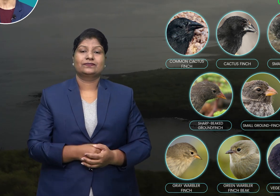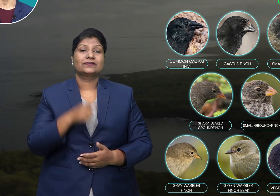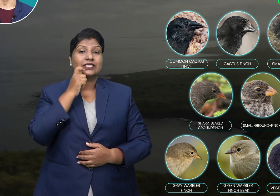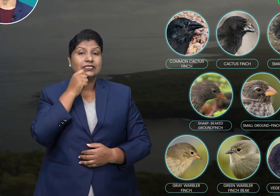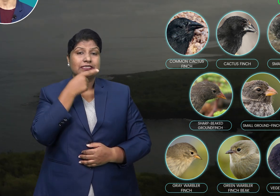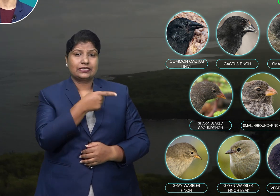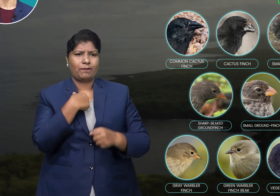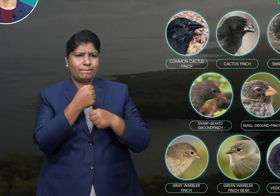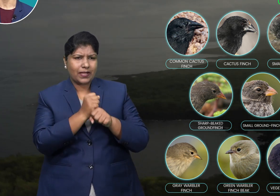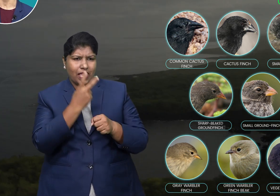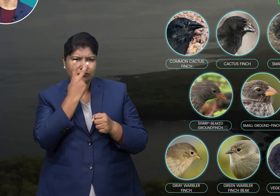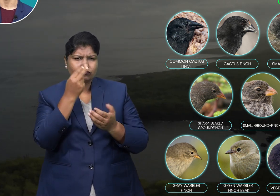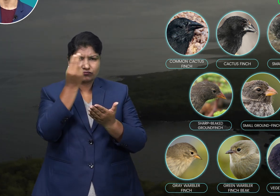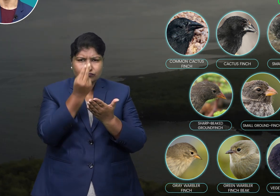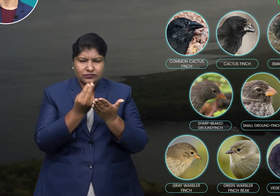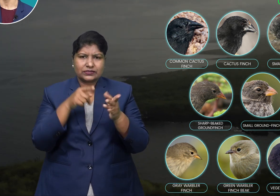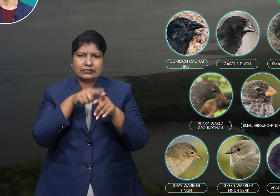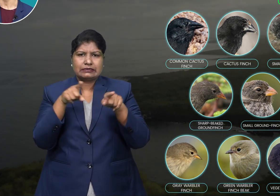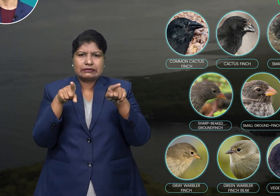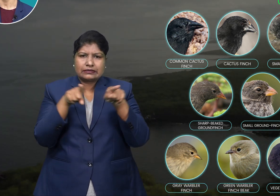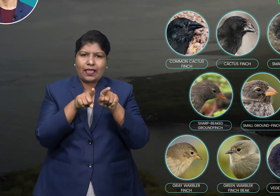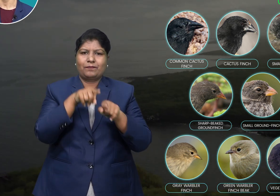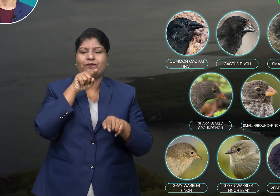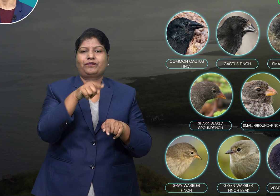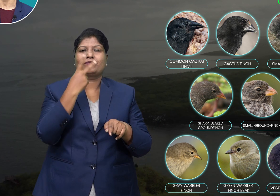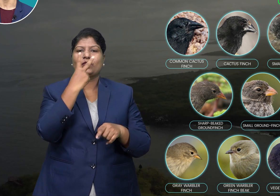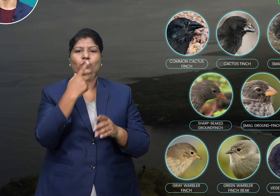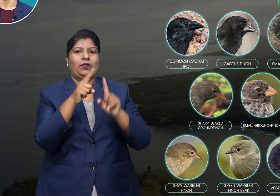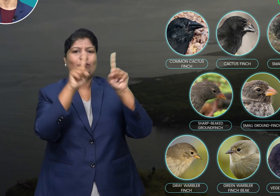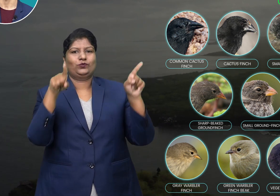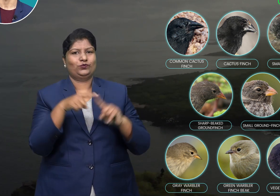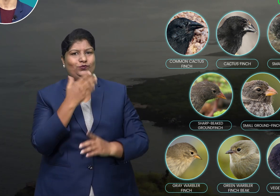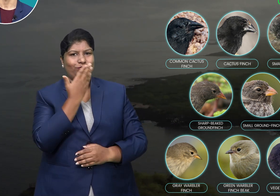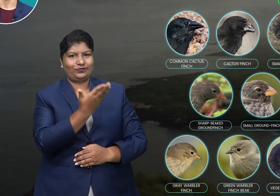He made a sketch of the same as shown in the above figure.